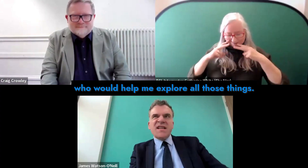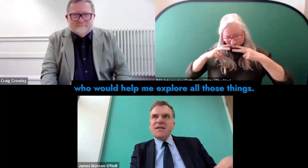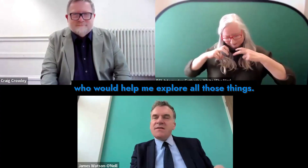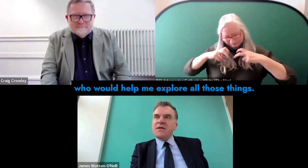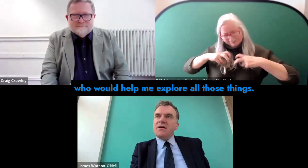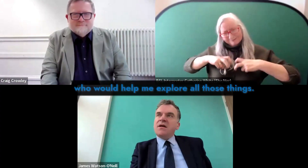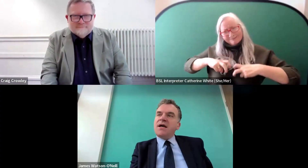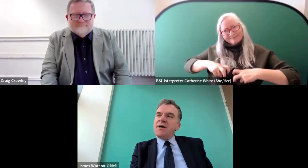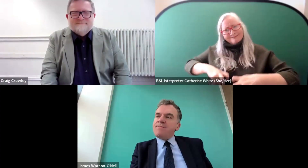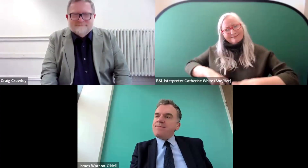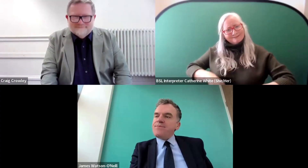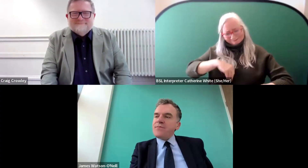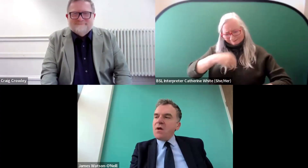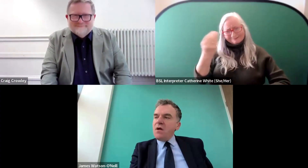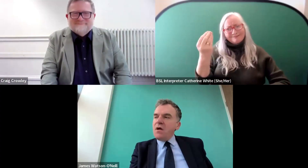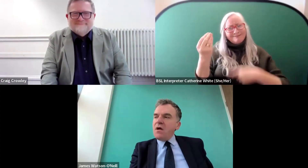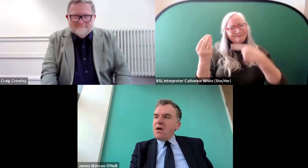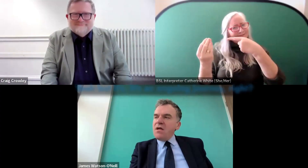all those things.